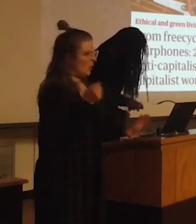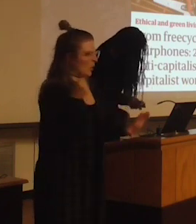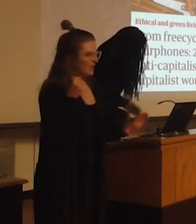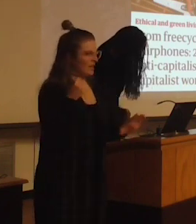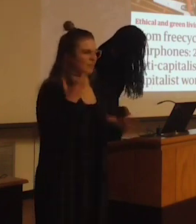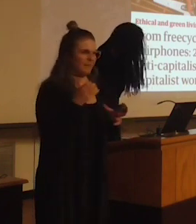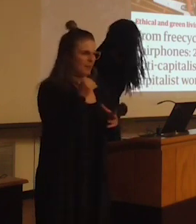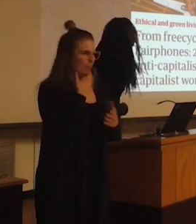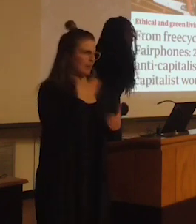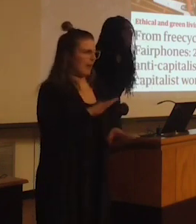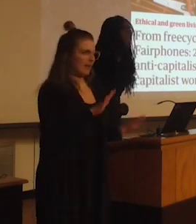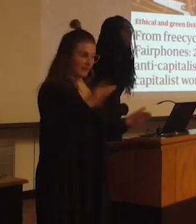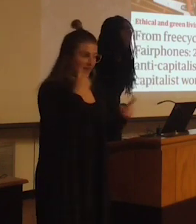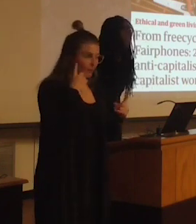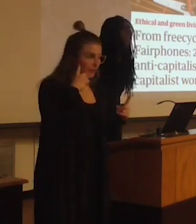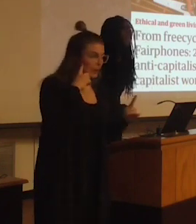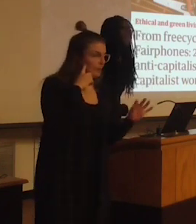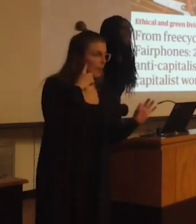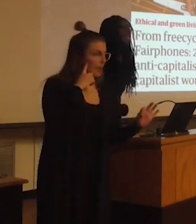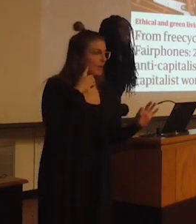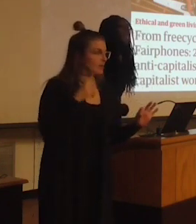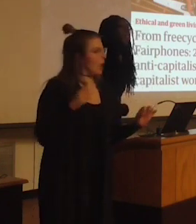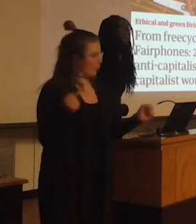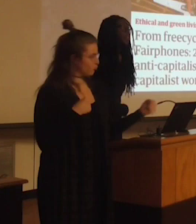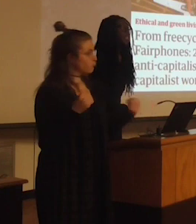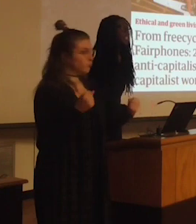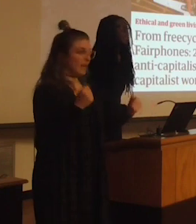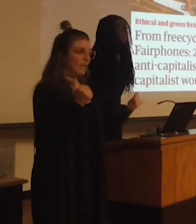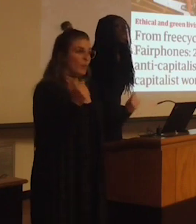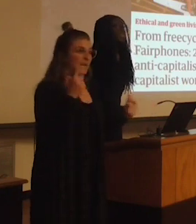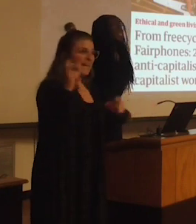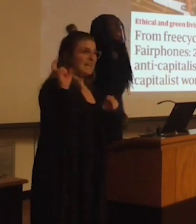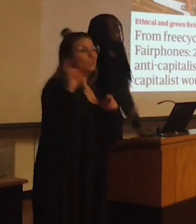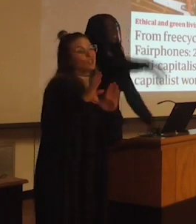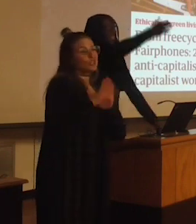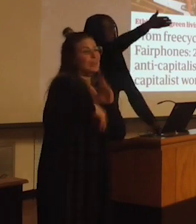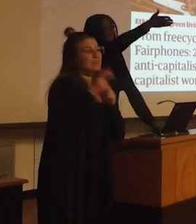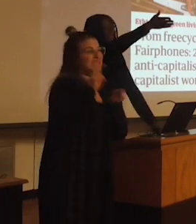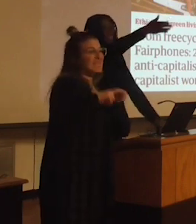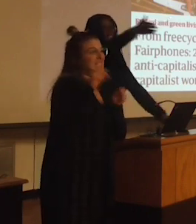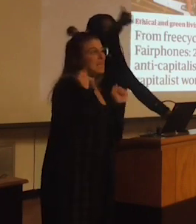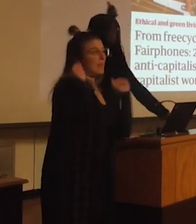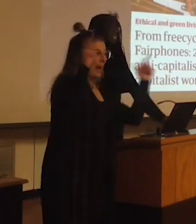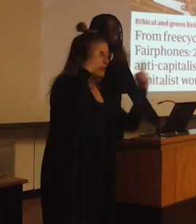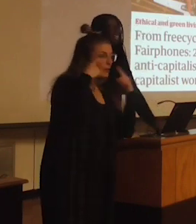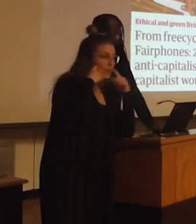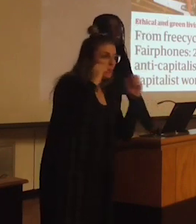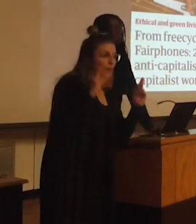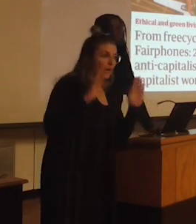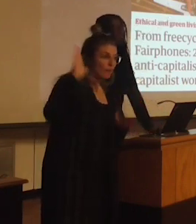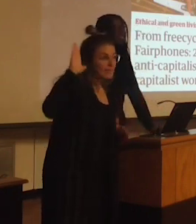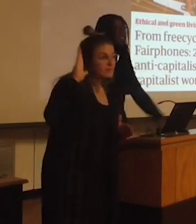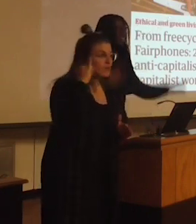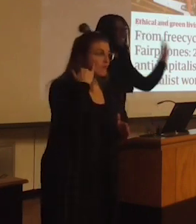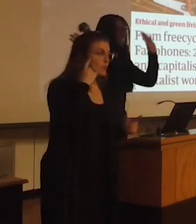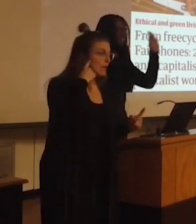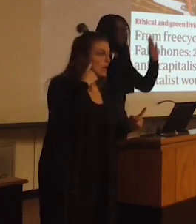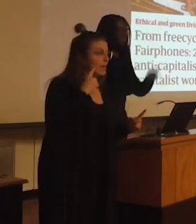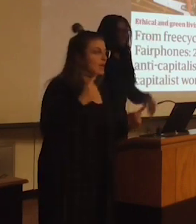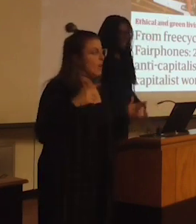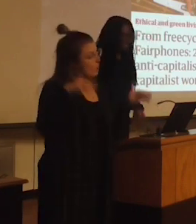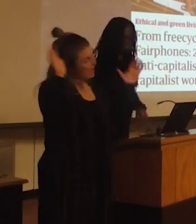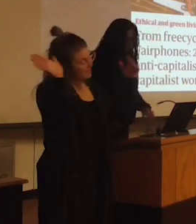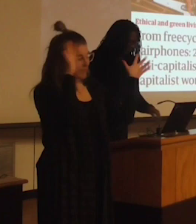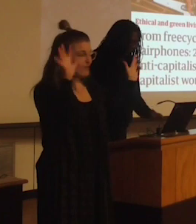Maybe this won't be so bad. Can everyone hear me okay? Yes. All the folks in the cheap seats? In the back, if you can hear me, put your hands up. Throw your hands in the